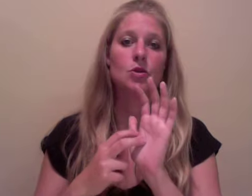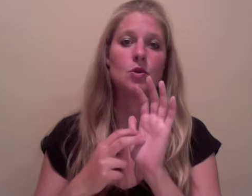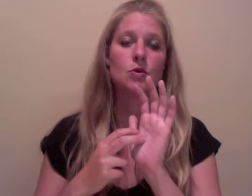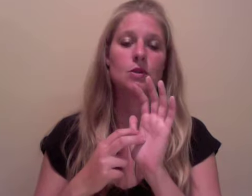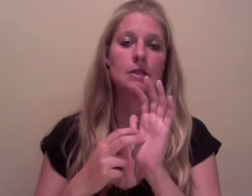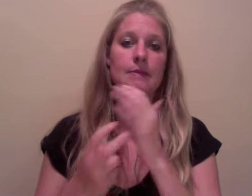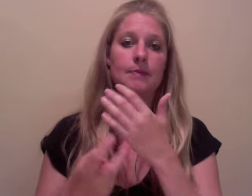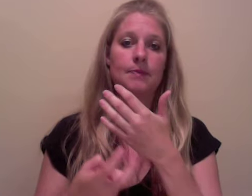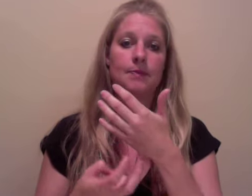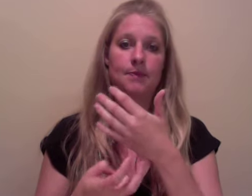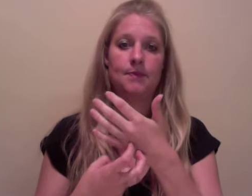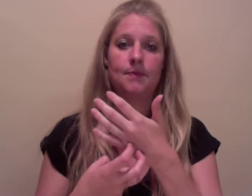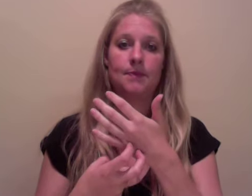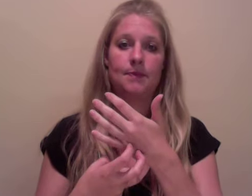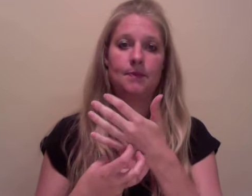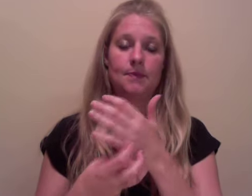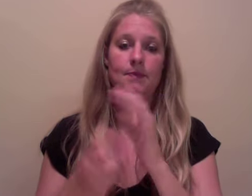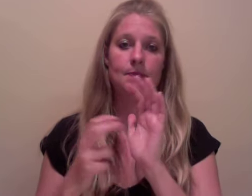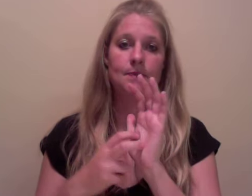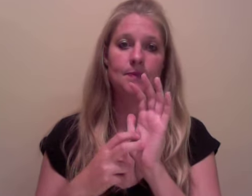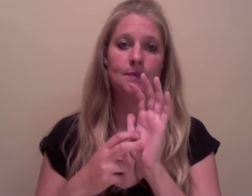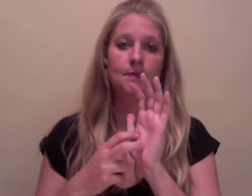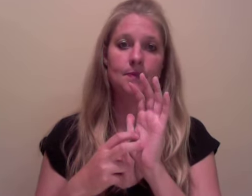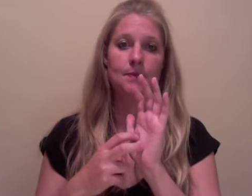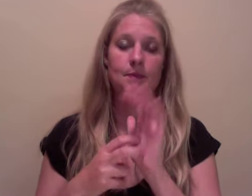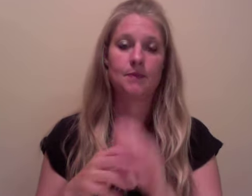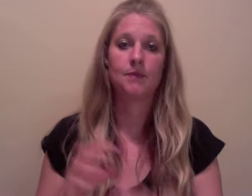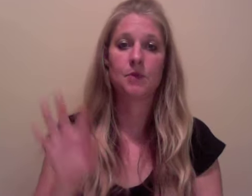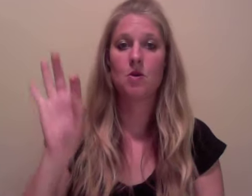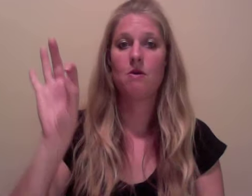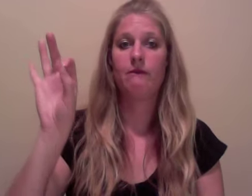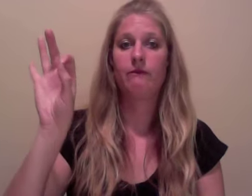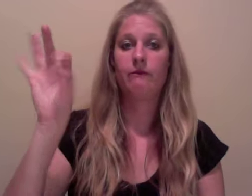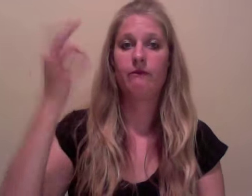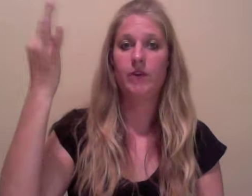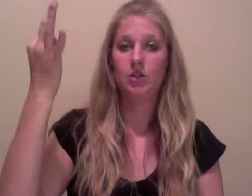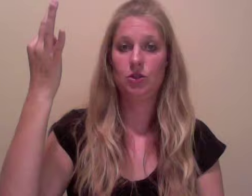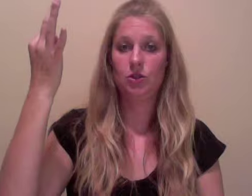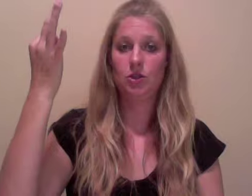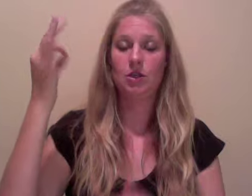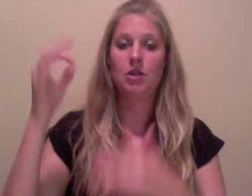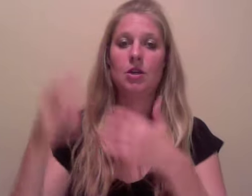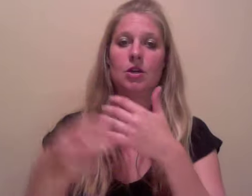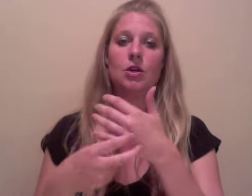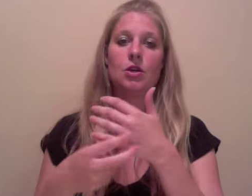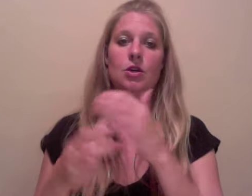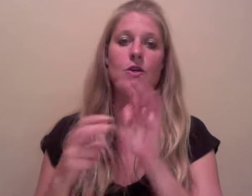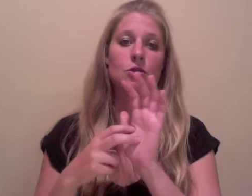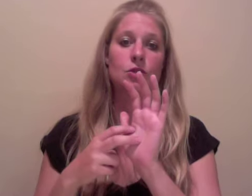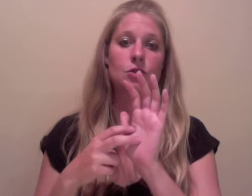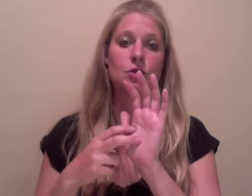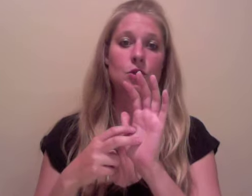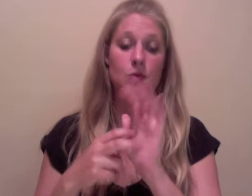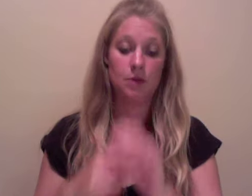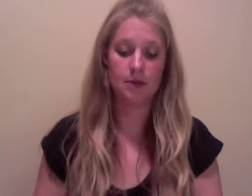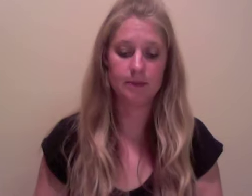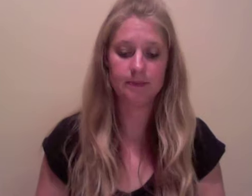you start with it on the back of your hand and then on the front of your hand, and your right hand or your dominant hand is the one that's moving. So again, French, the F, kind of flick